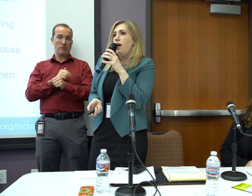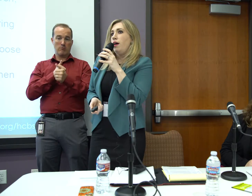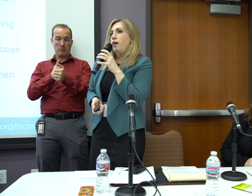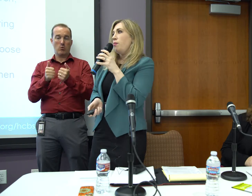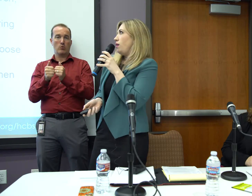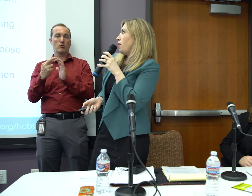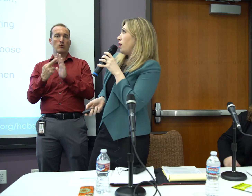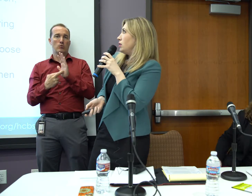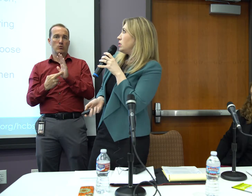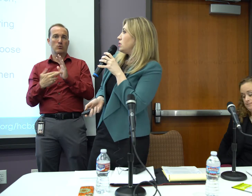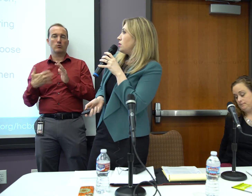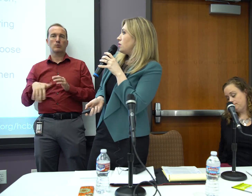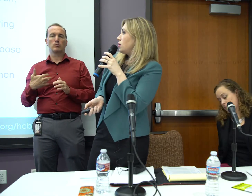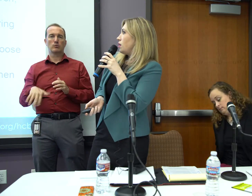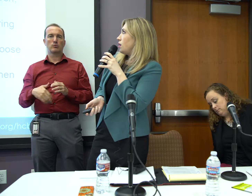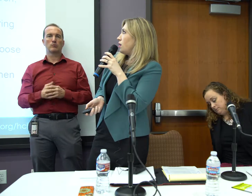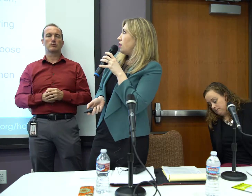rule.